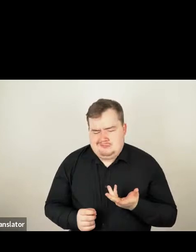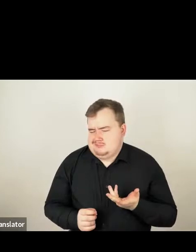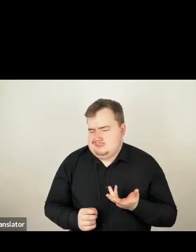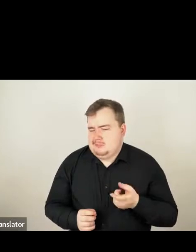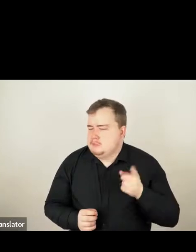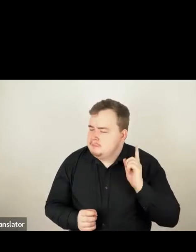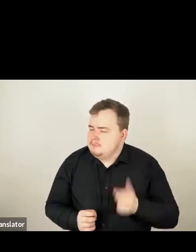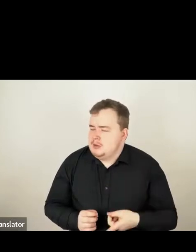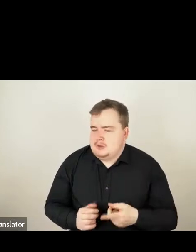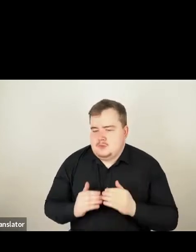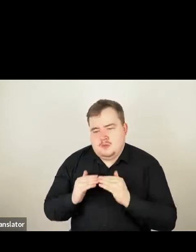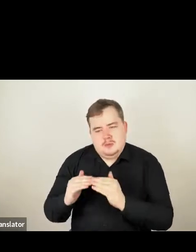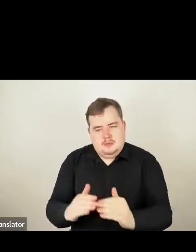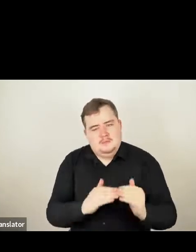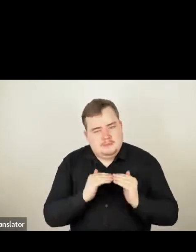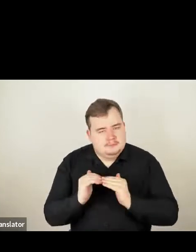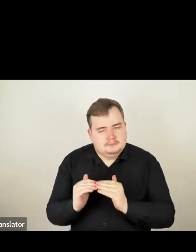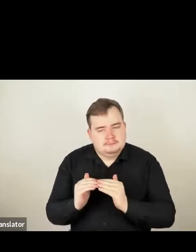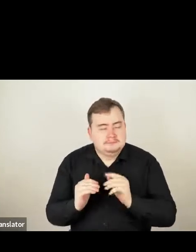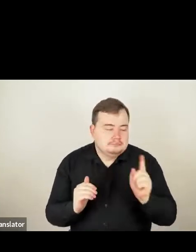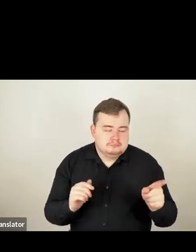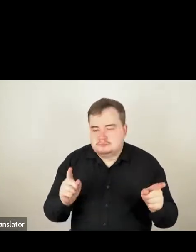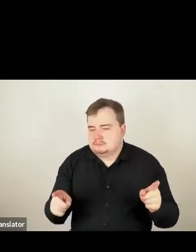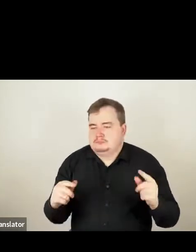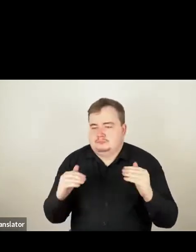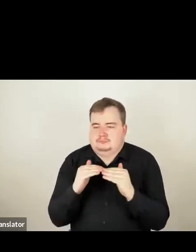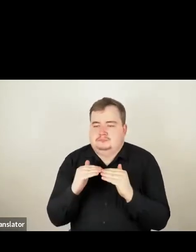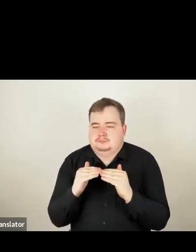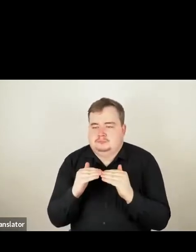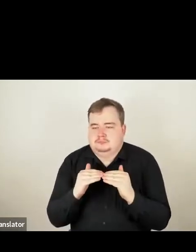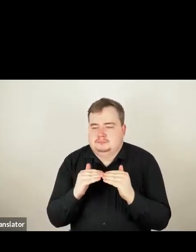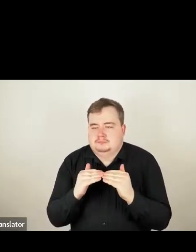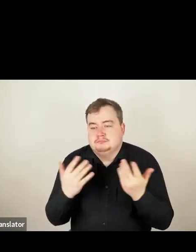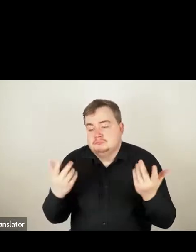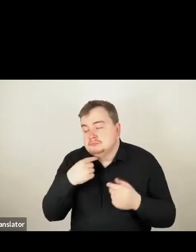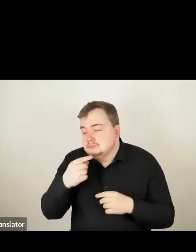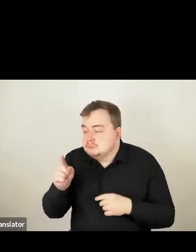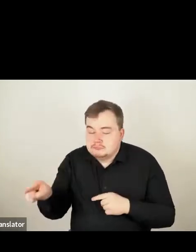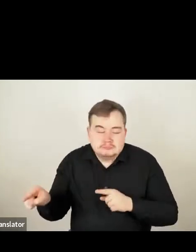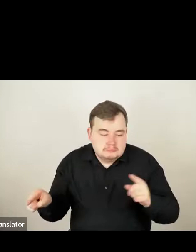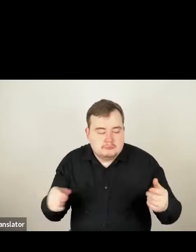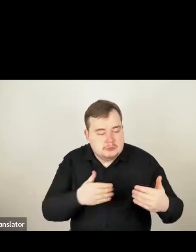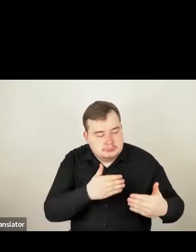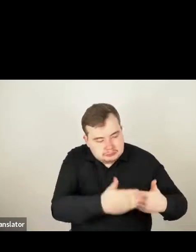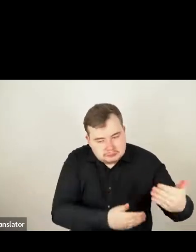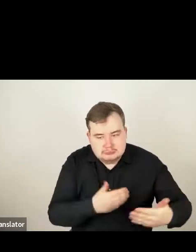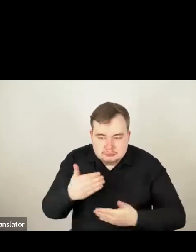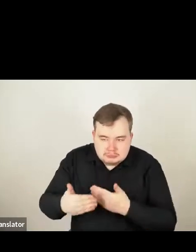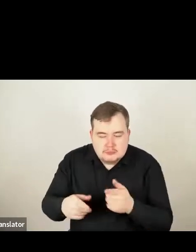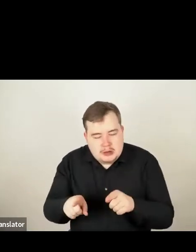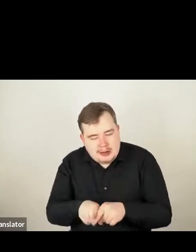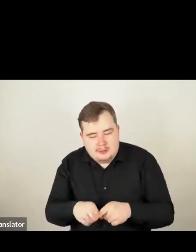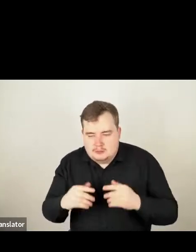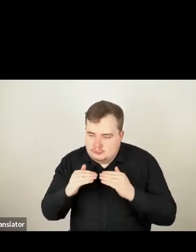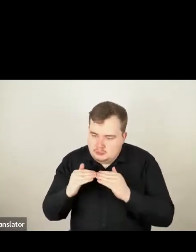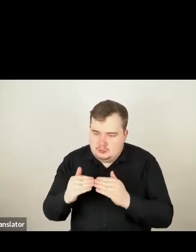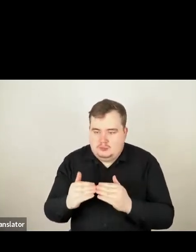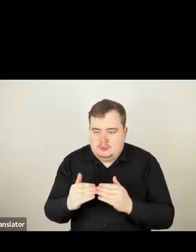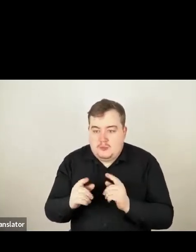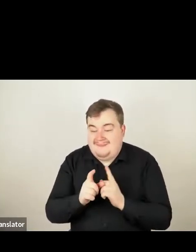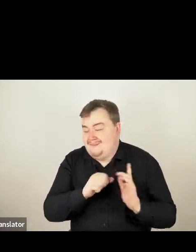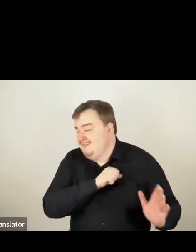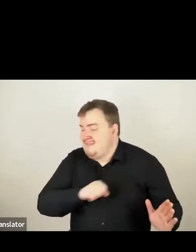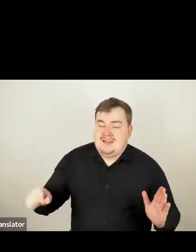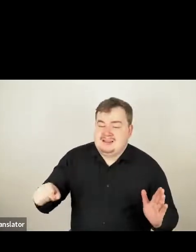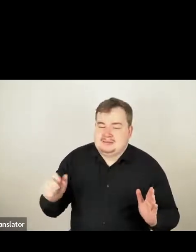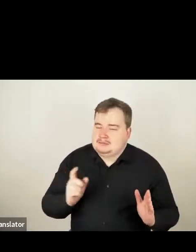of course, this has to be a merit-based process. Who said that putting a gender quota will not be respected, the merit-based